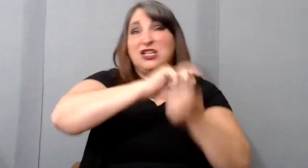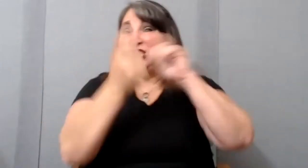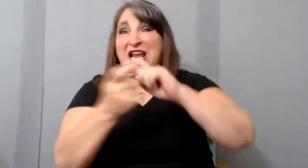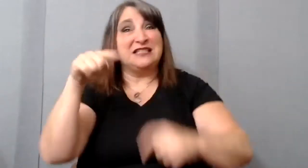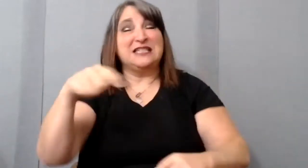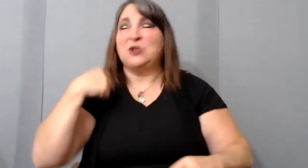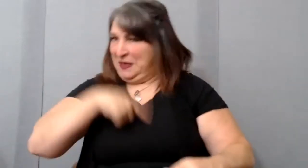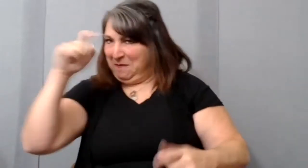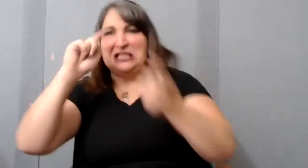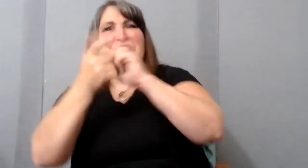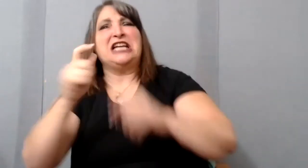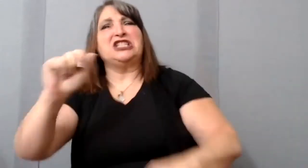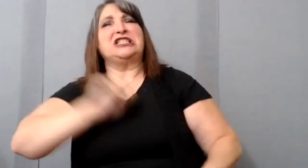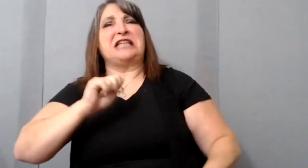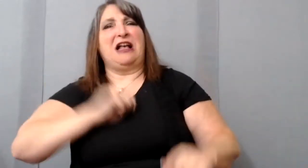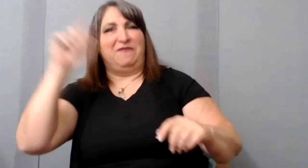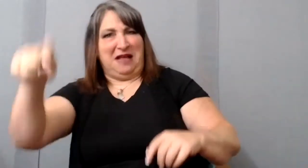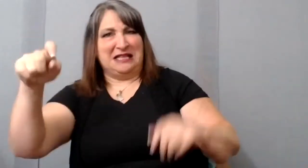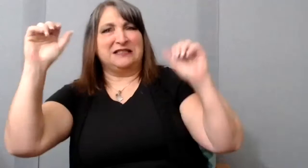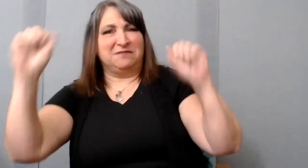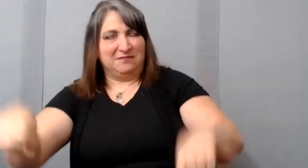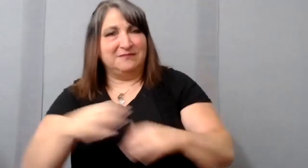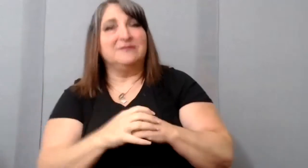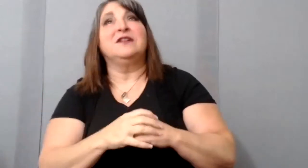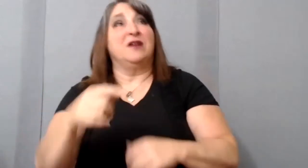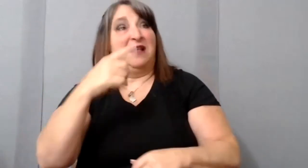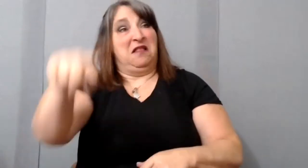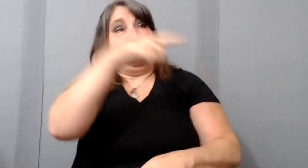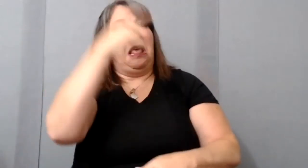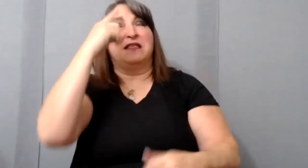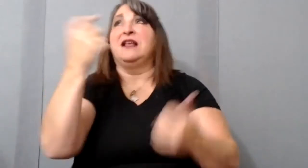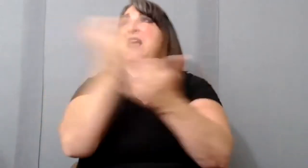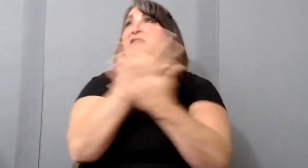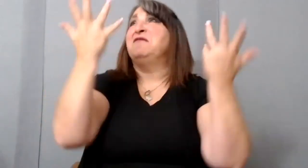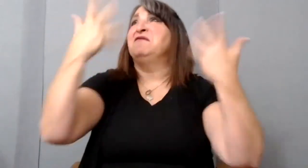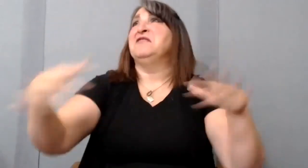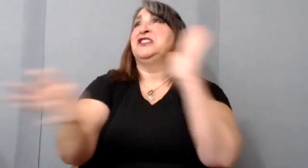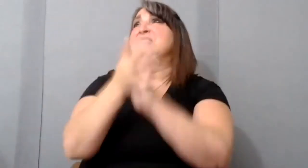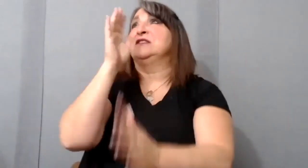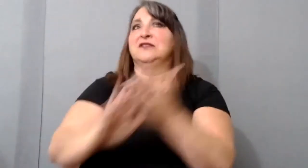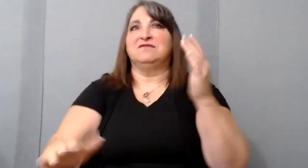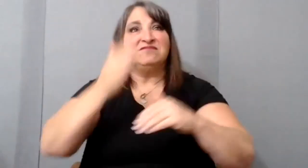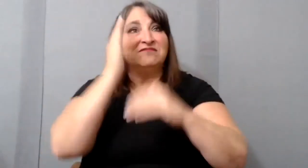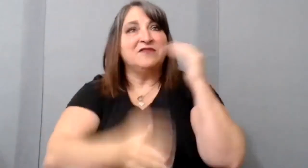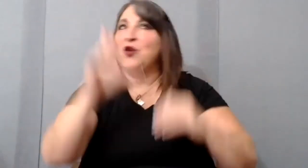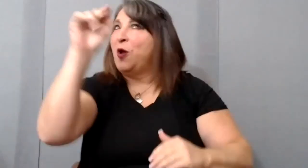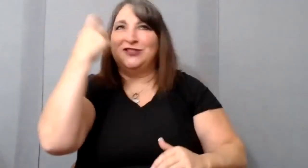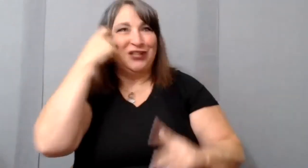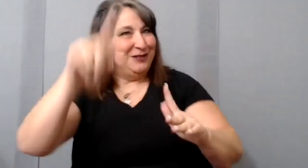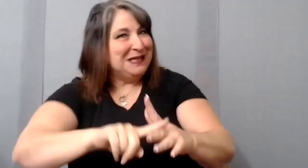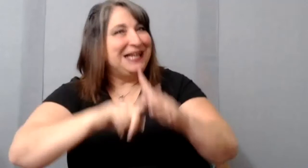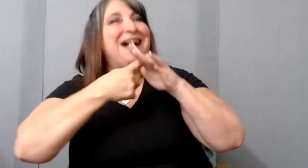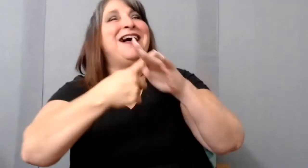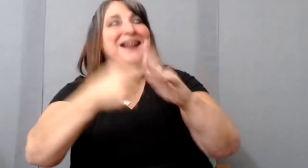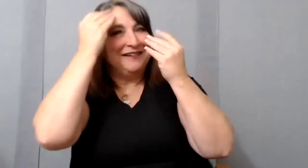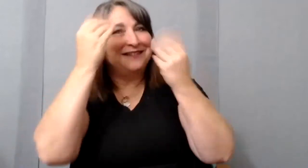do it ourselves. They think that it's over, but it's just begun. Only one thing